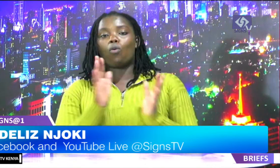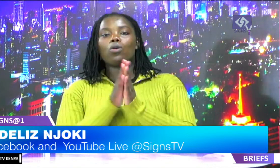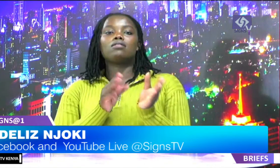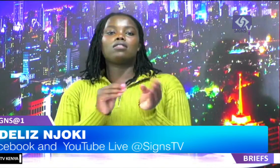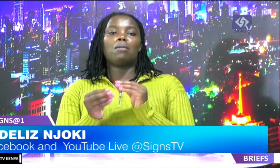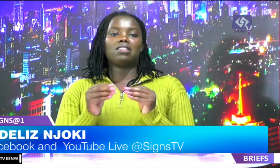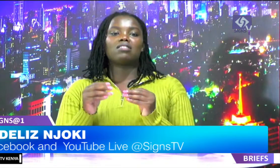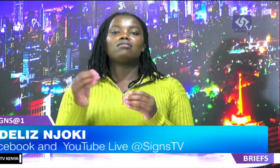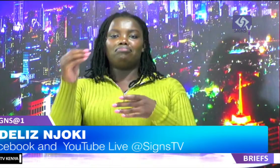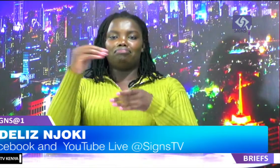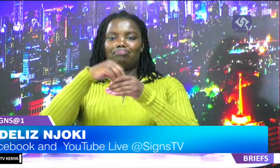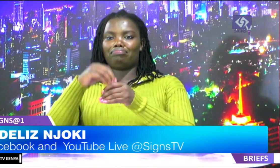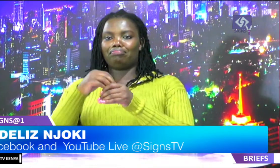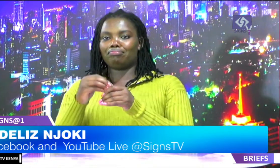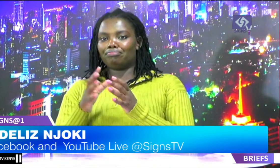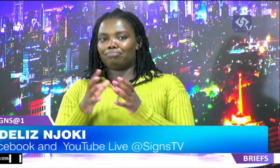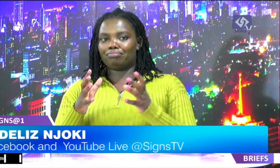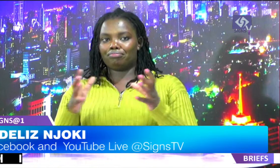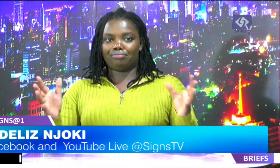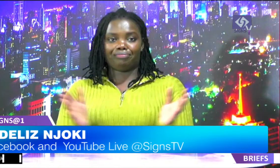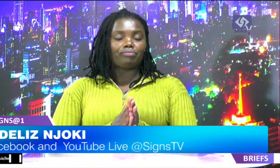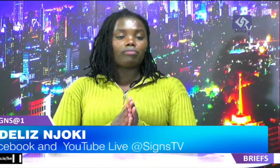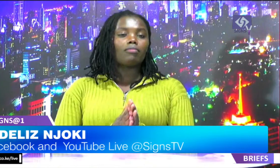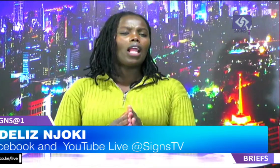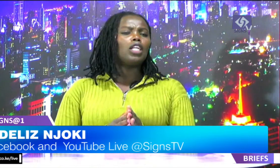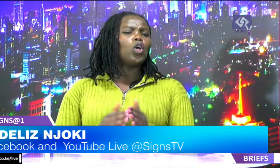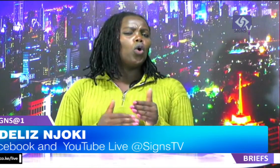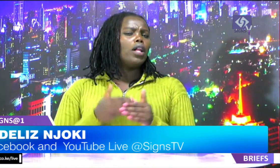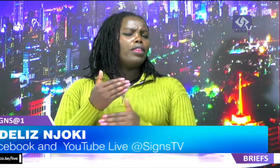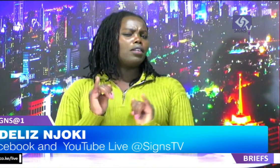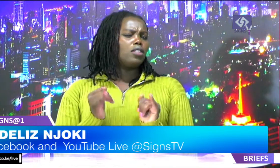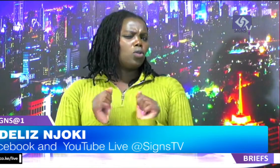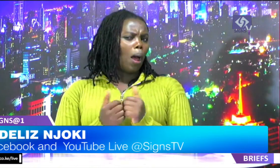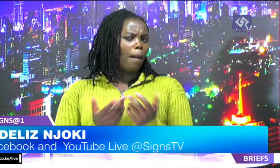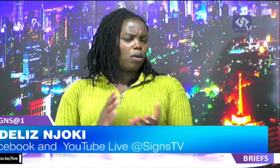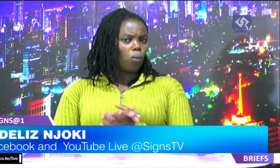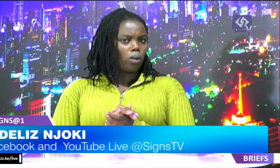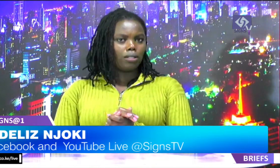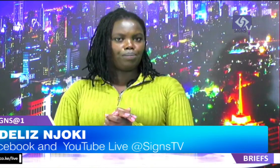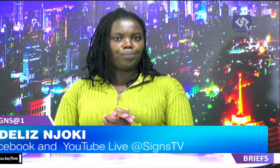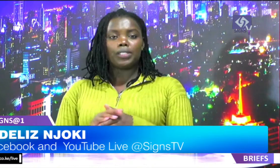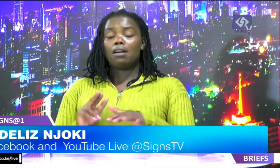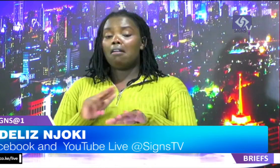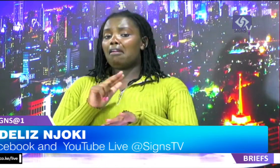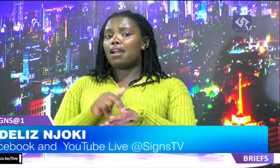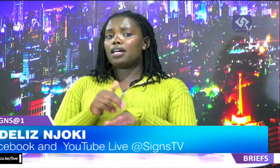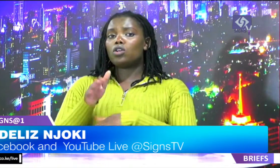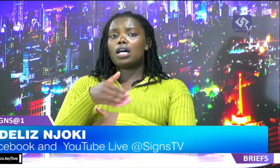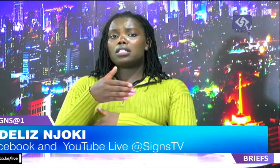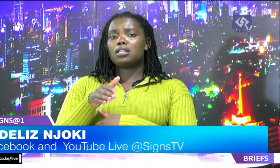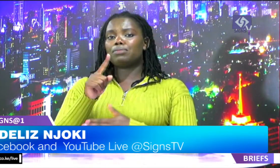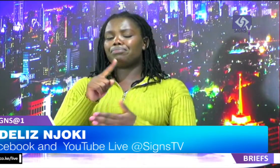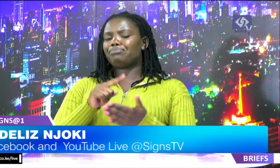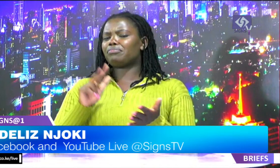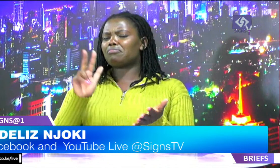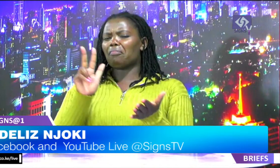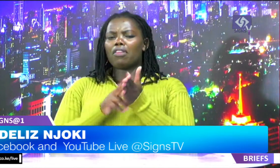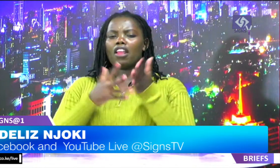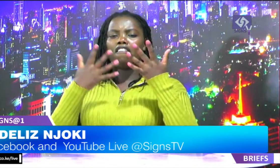with disabilities. And we make sure they're included for development. So allow us to continue to other news update